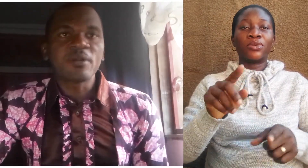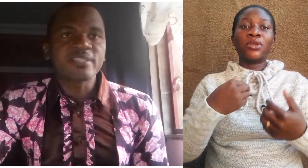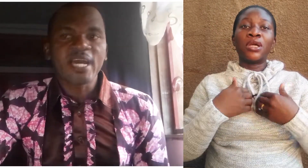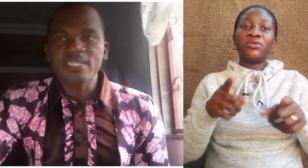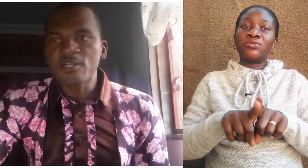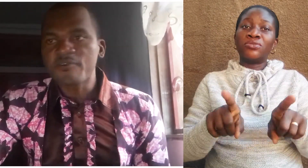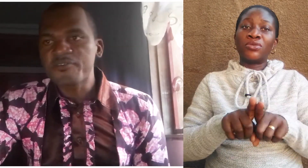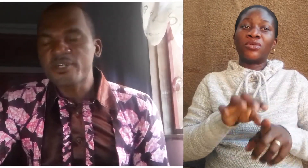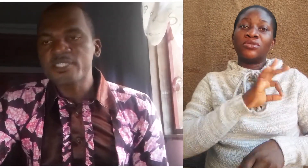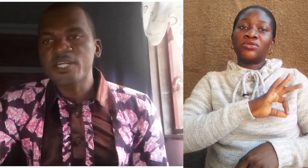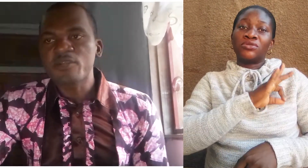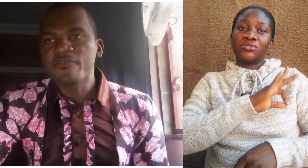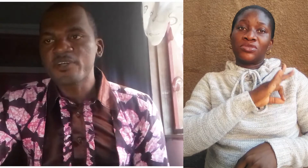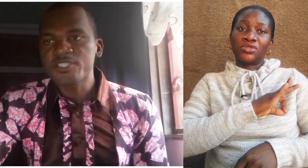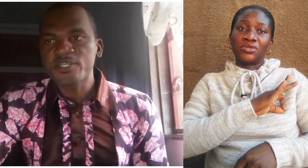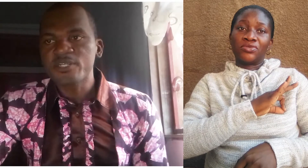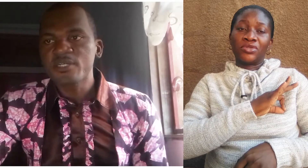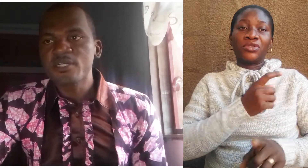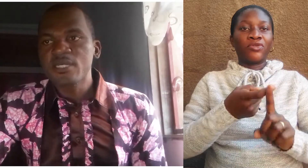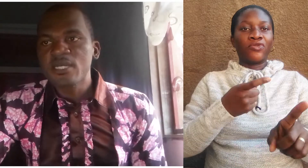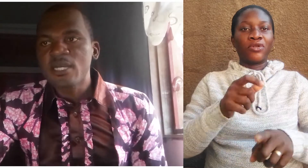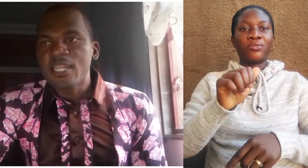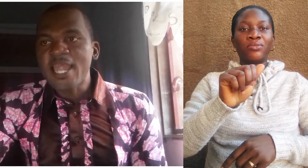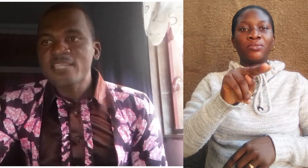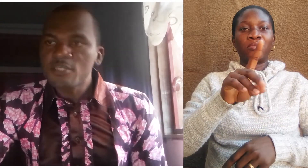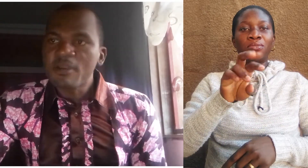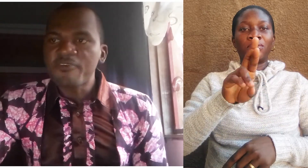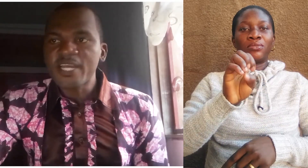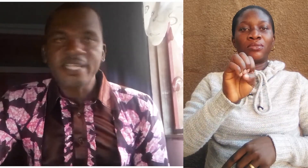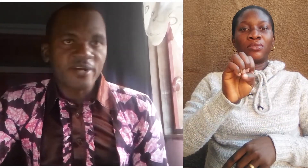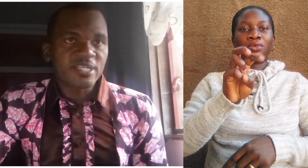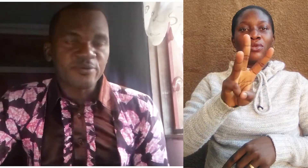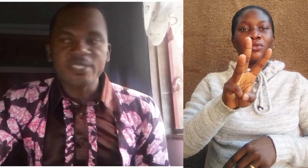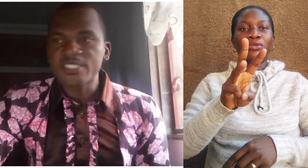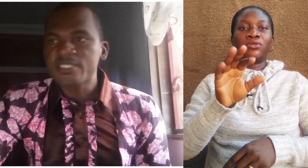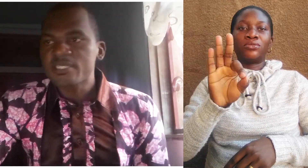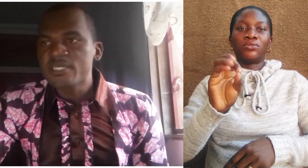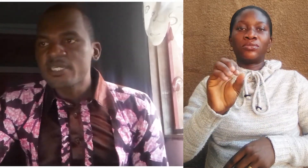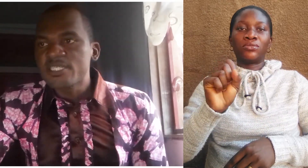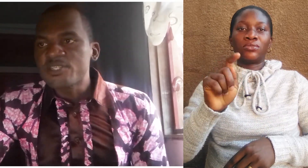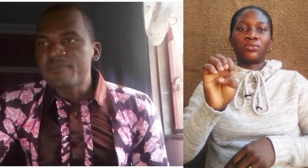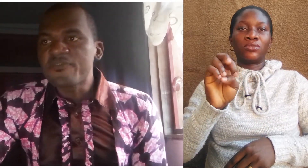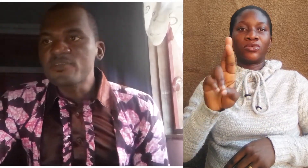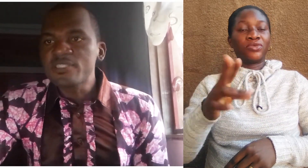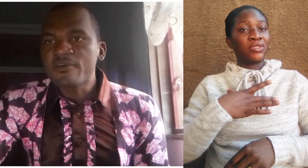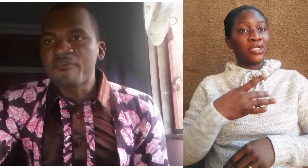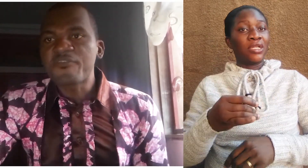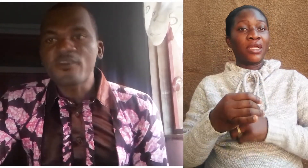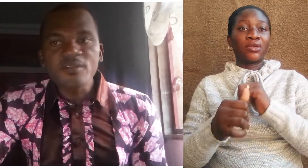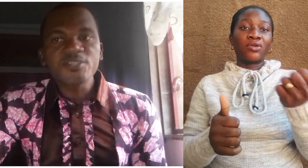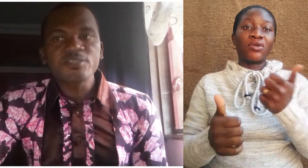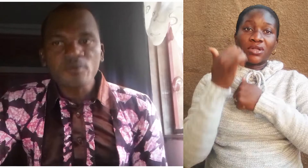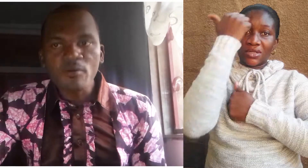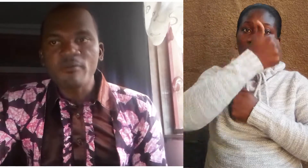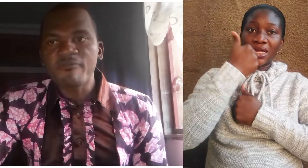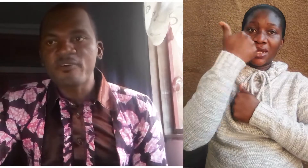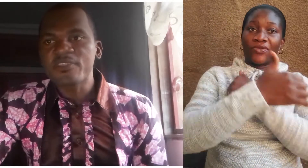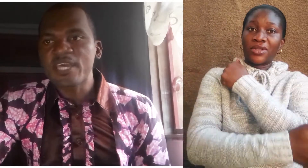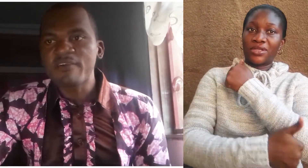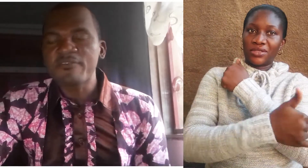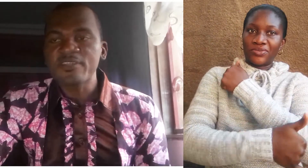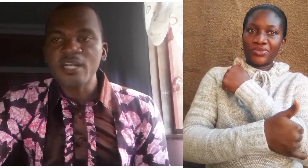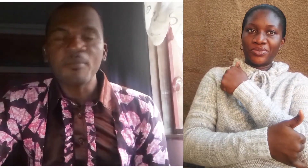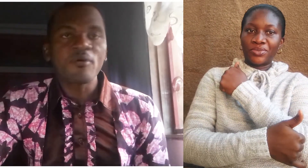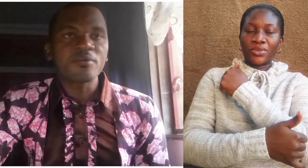the expertise of Dr. Andrew Foster, like some African countries. So he founded the first school